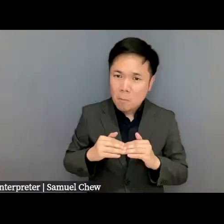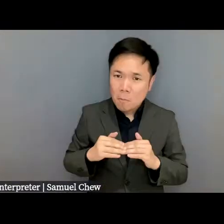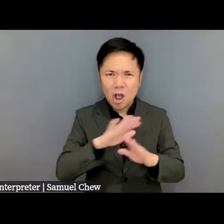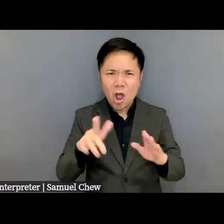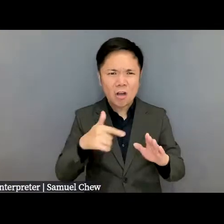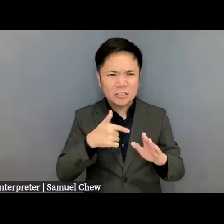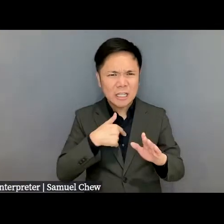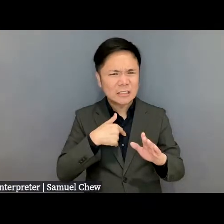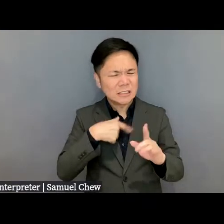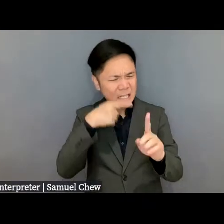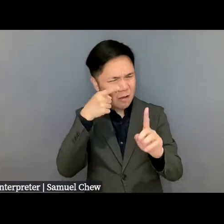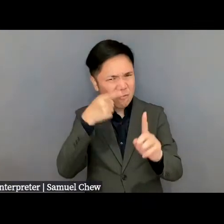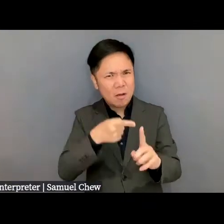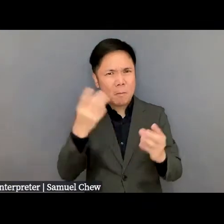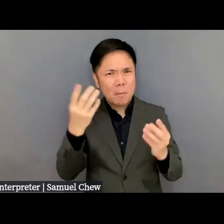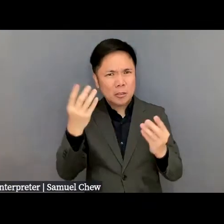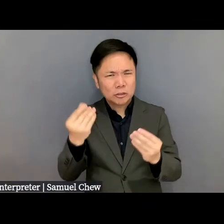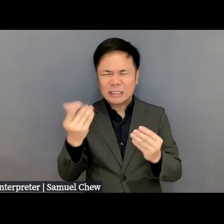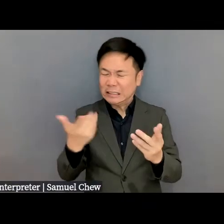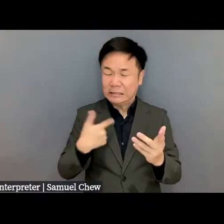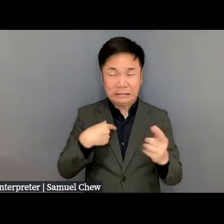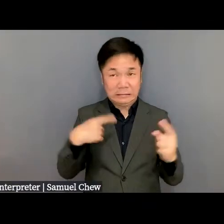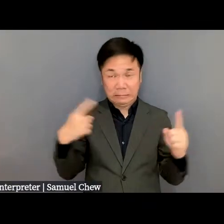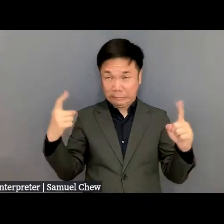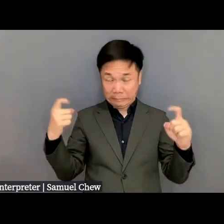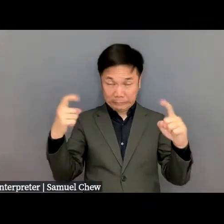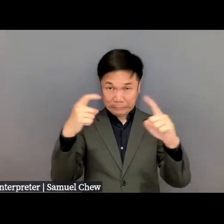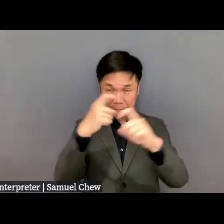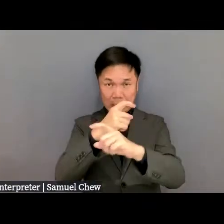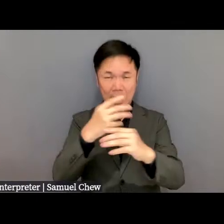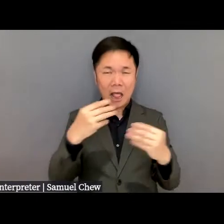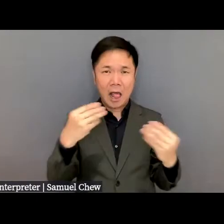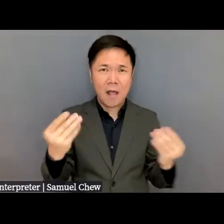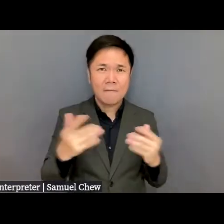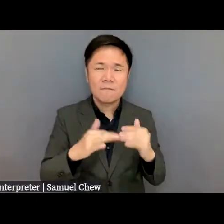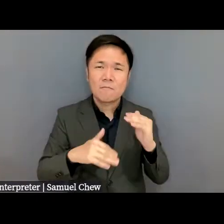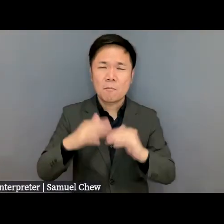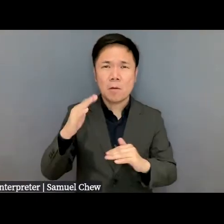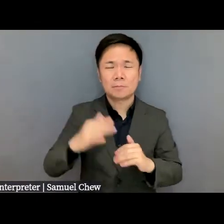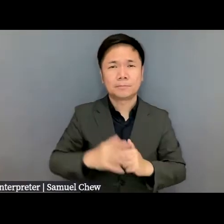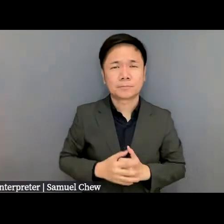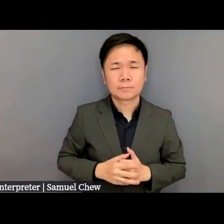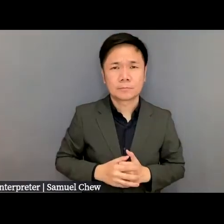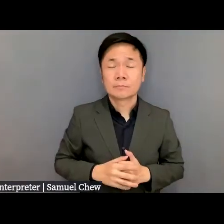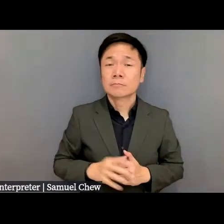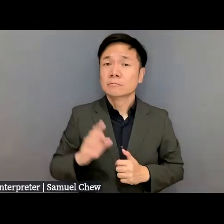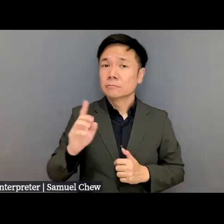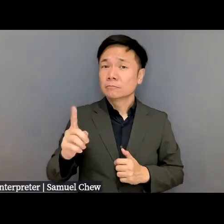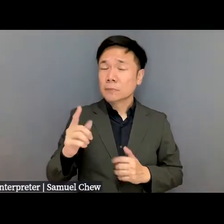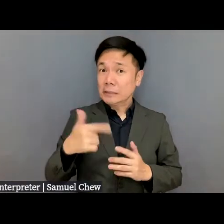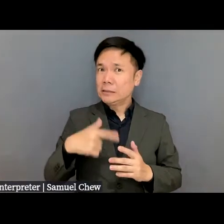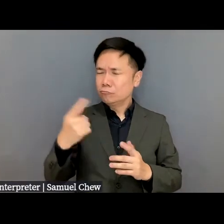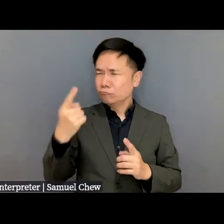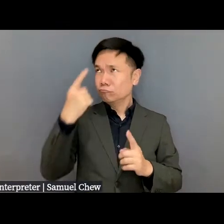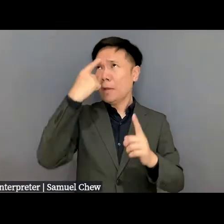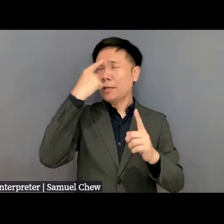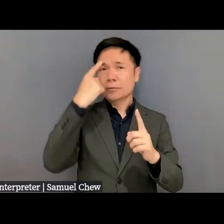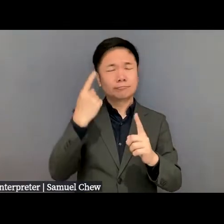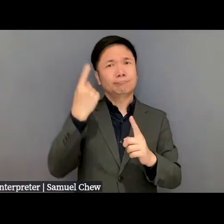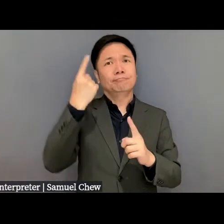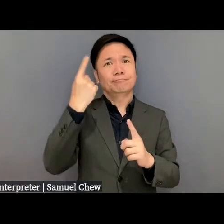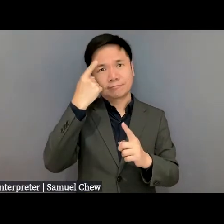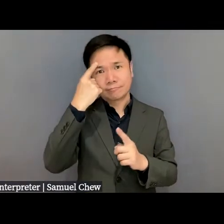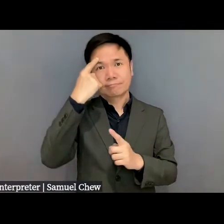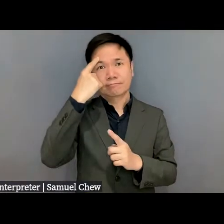very complicated matter, as our colleague from Liberia brought. But still, it is an idea that it is being